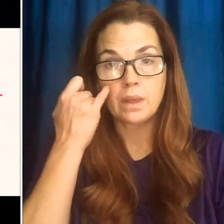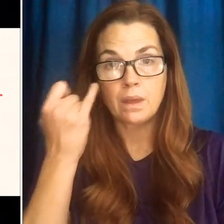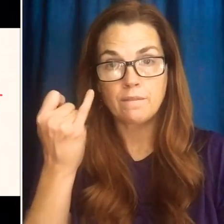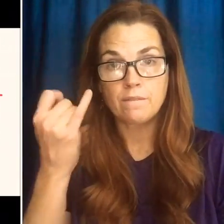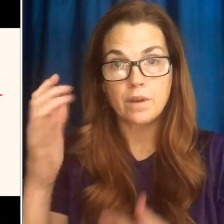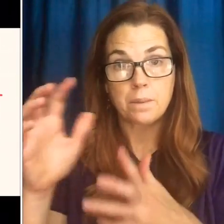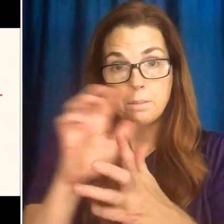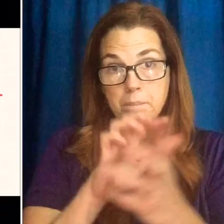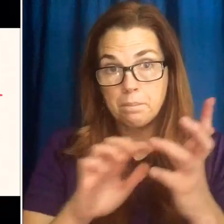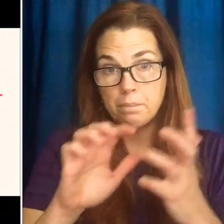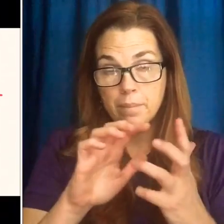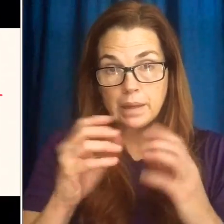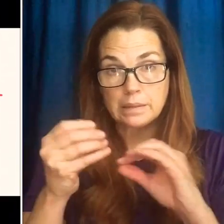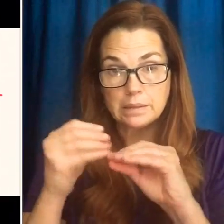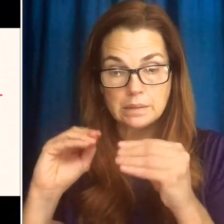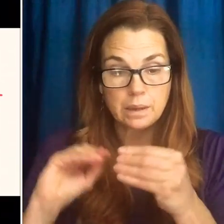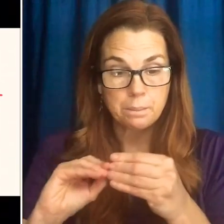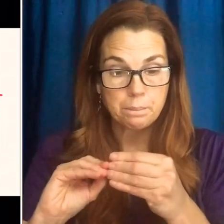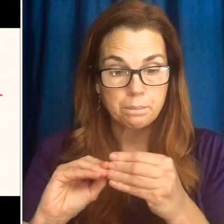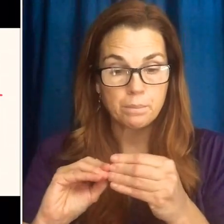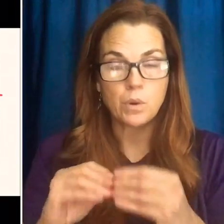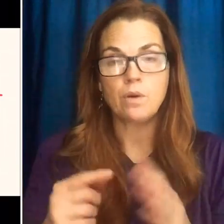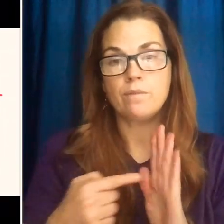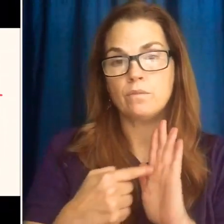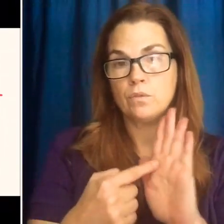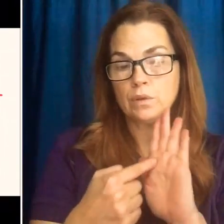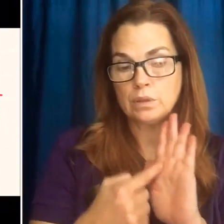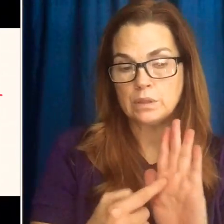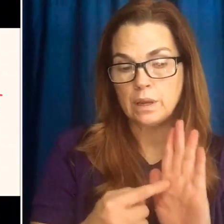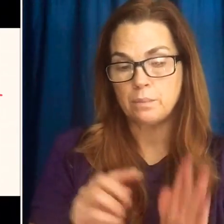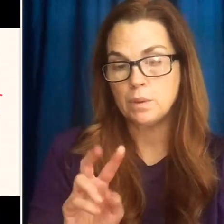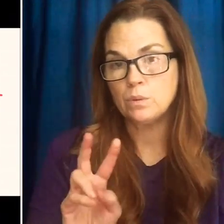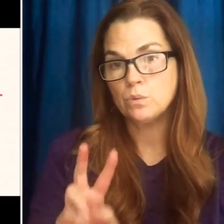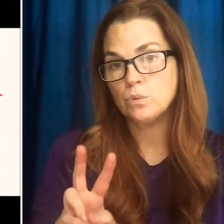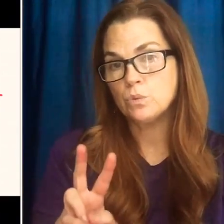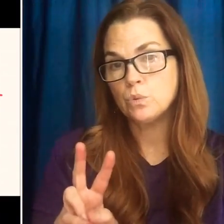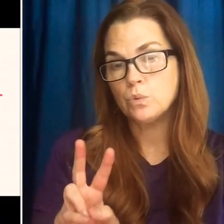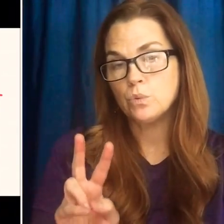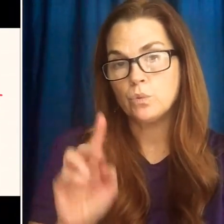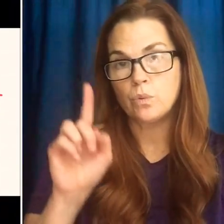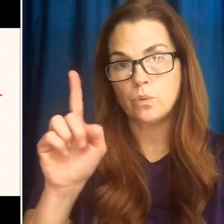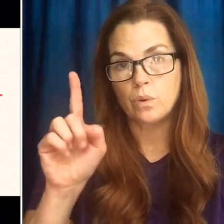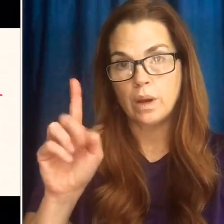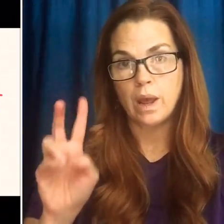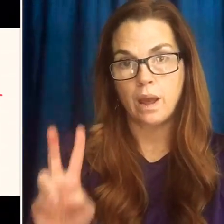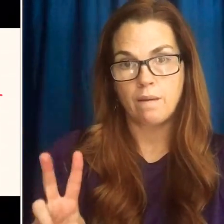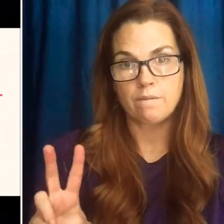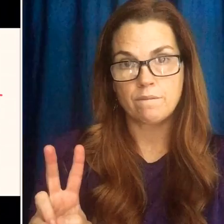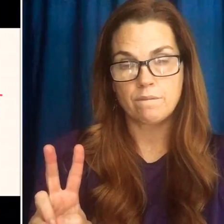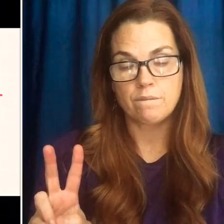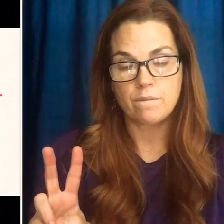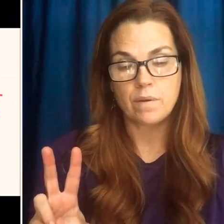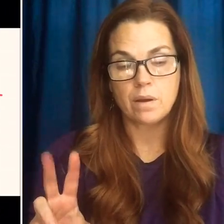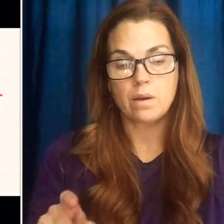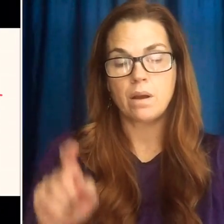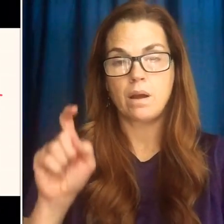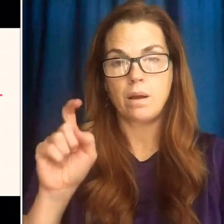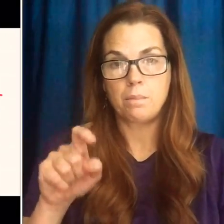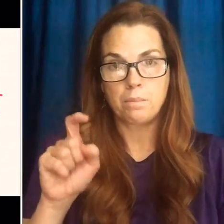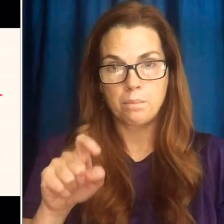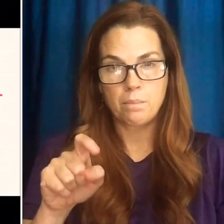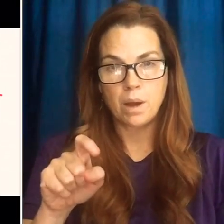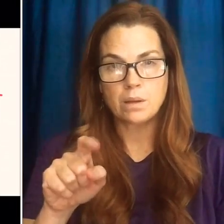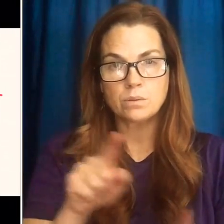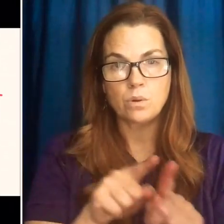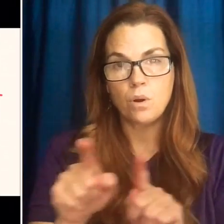I need to make sure I include the whole number in my final decimal